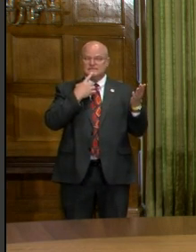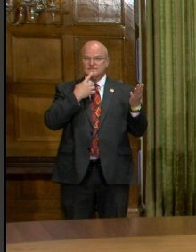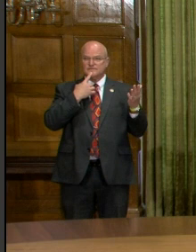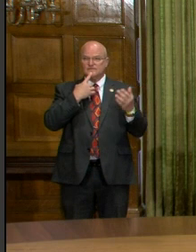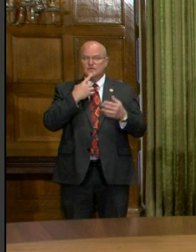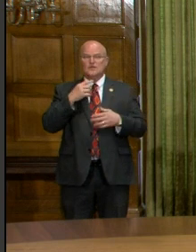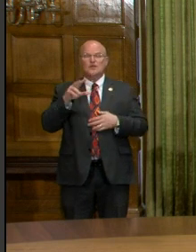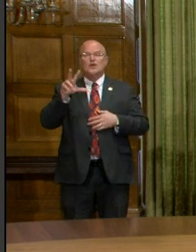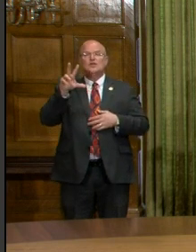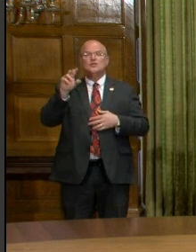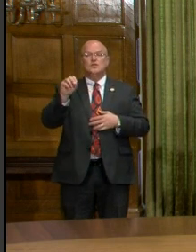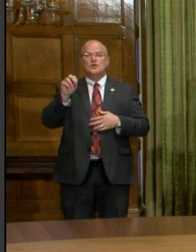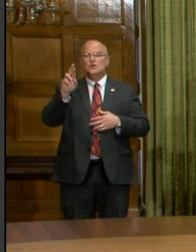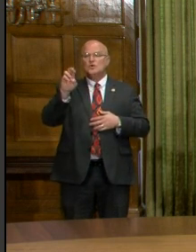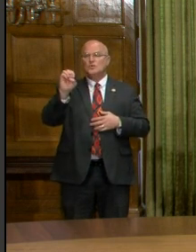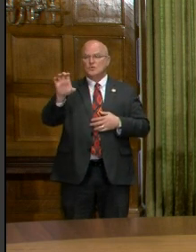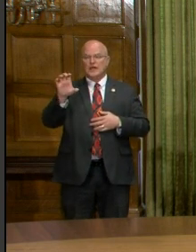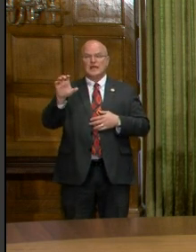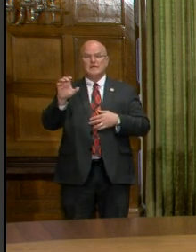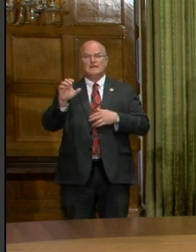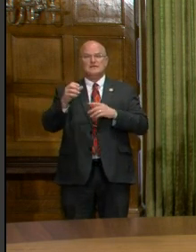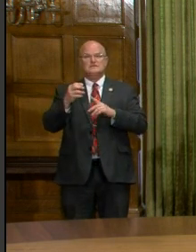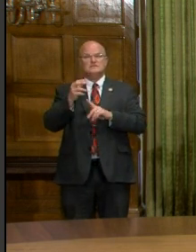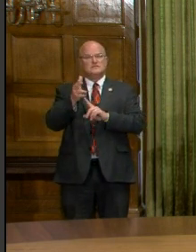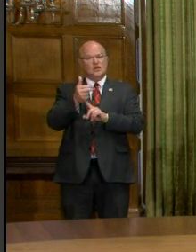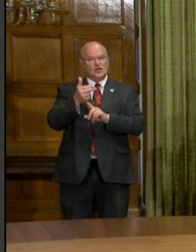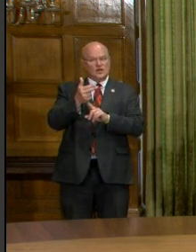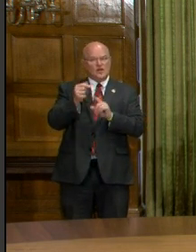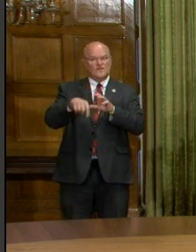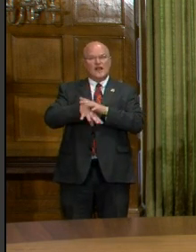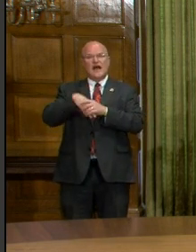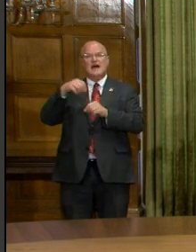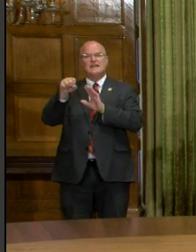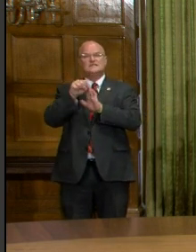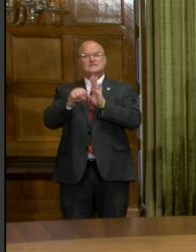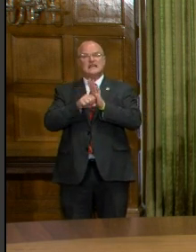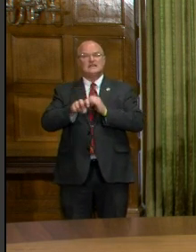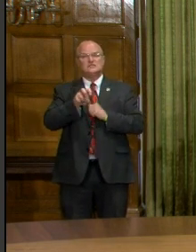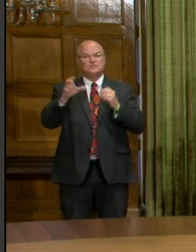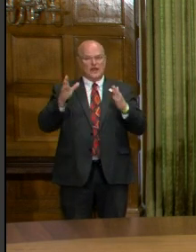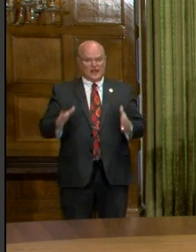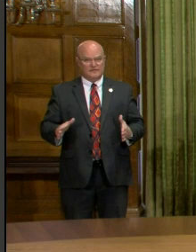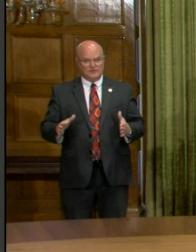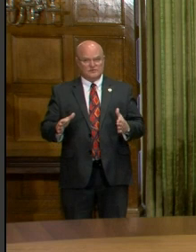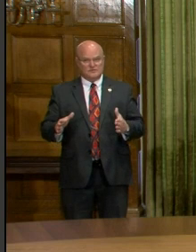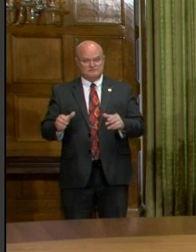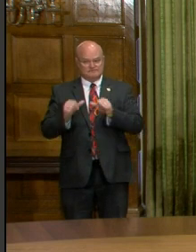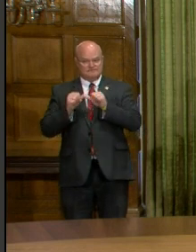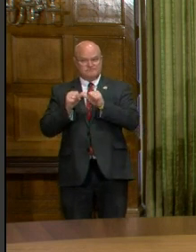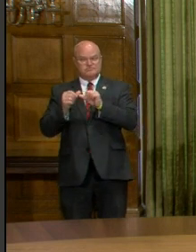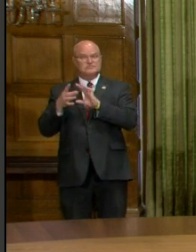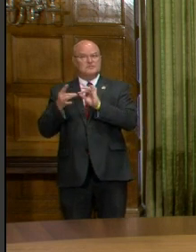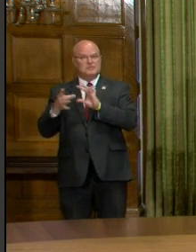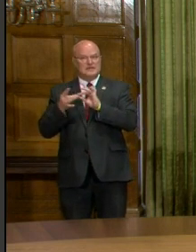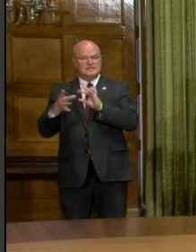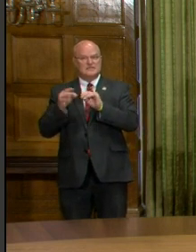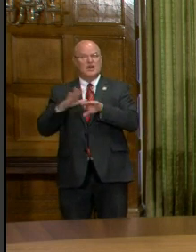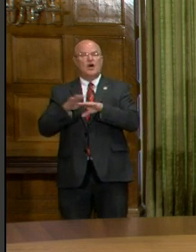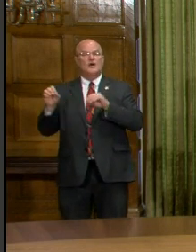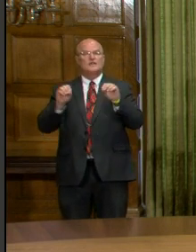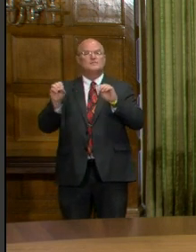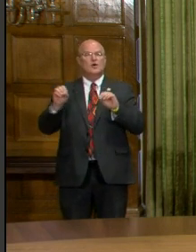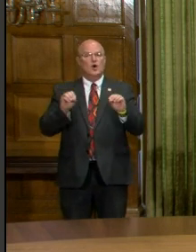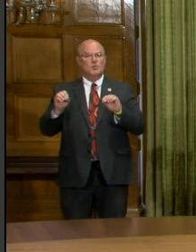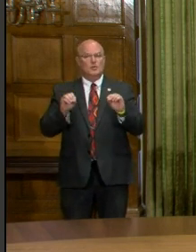No rec lodging for our out-of-state travelers. That will be on the permanent message, on the mobile